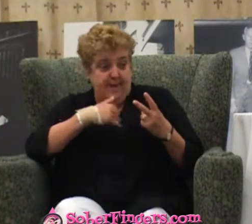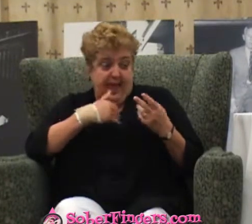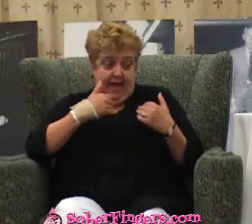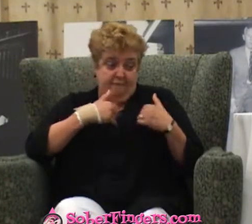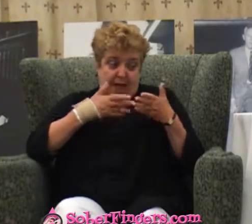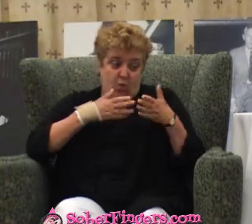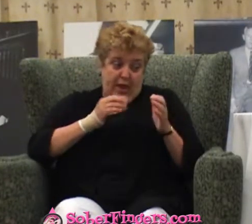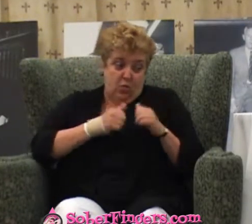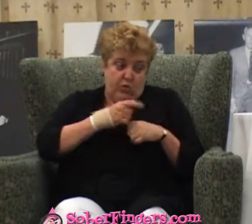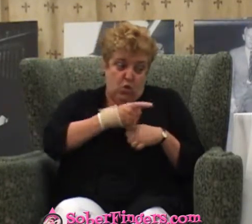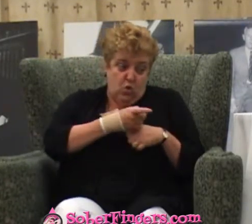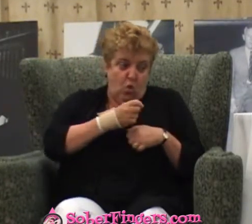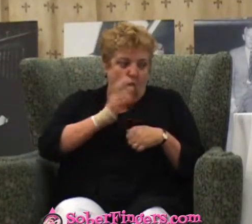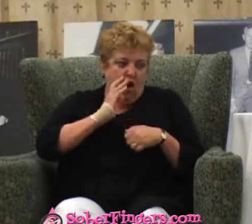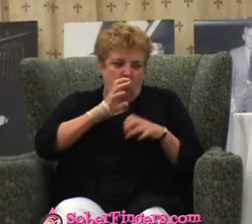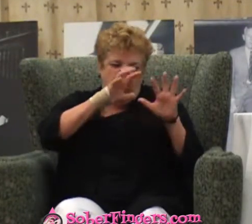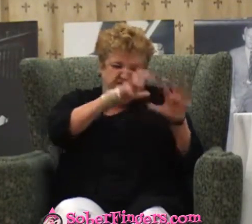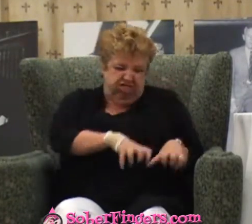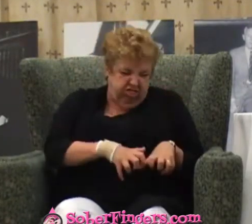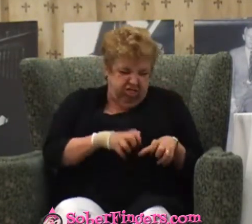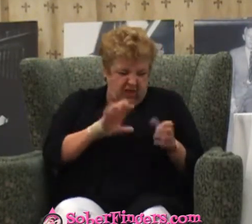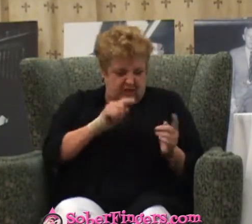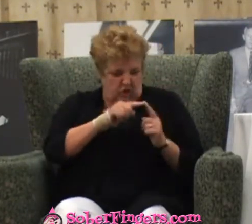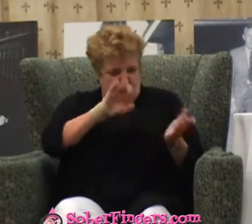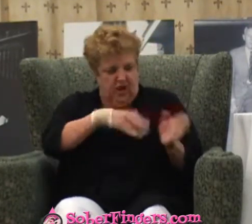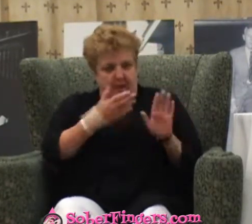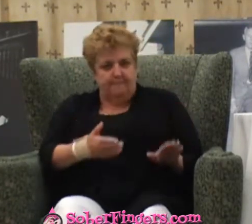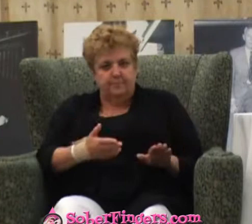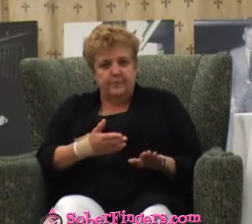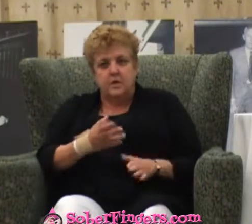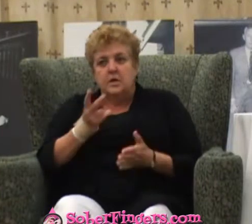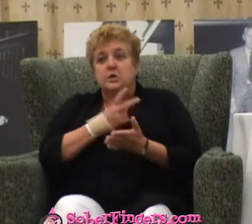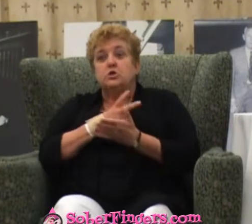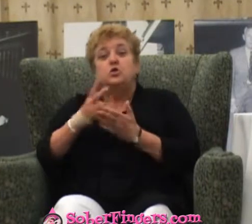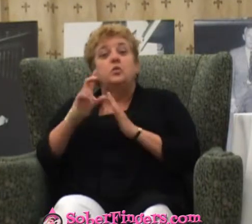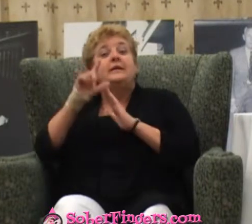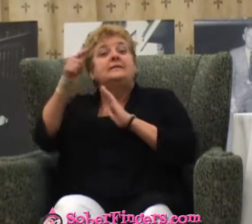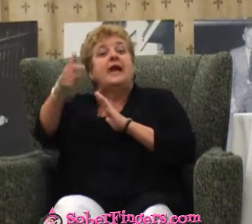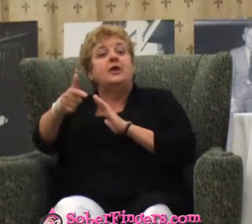going to maul you to death. So a couple weeks later, he's in the hospital healing up.